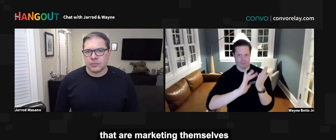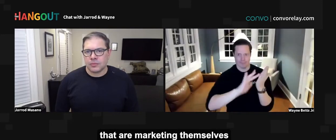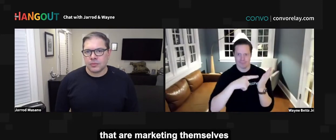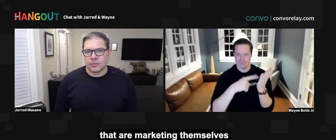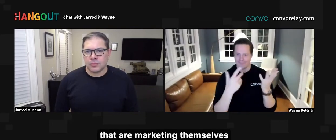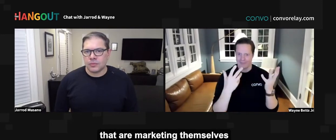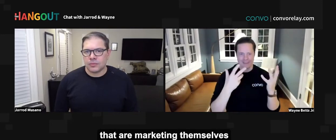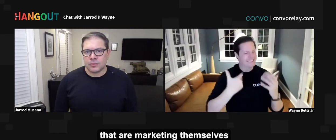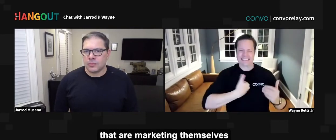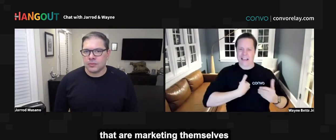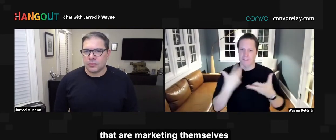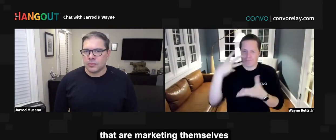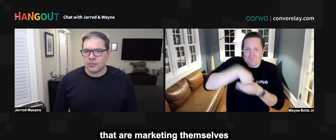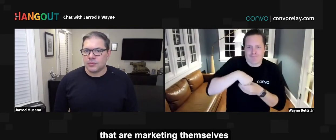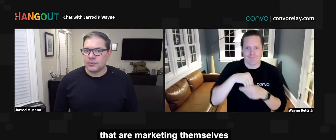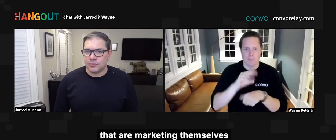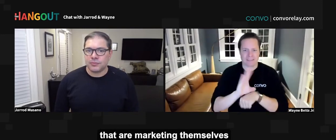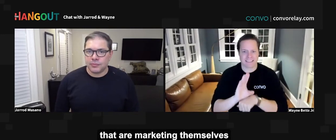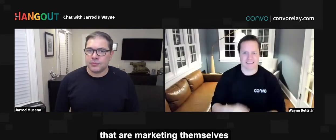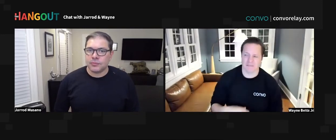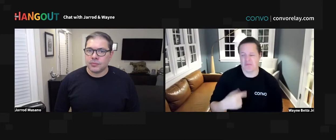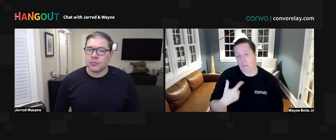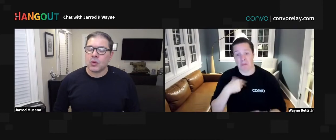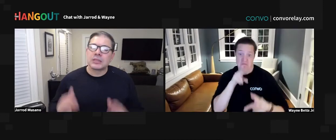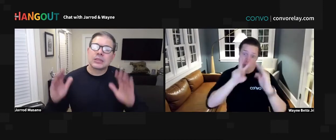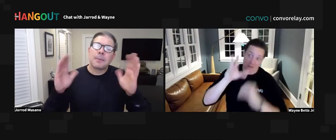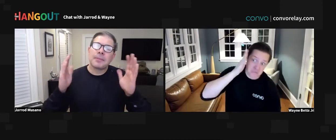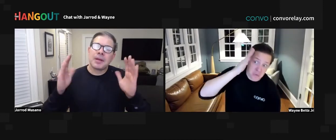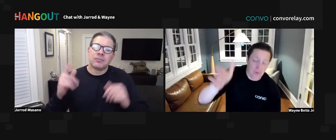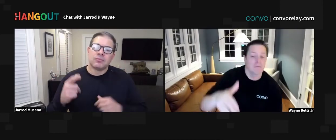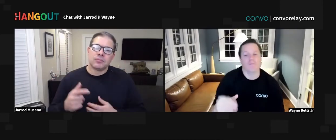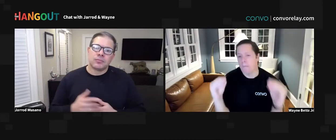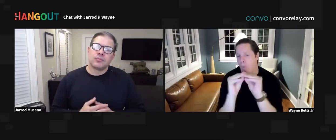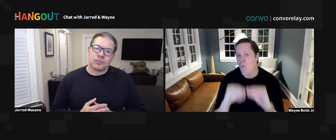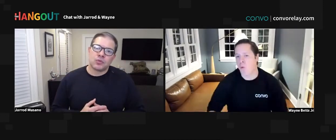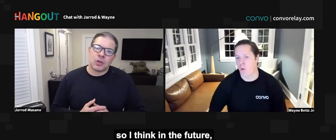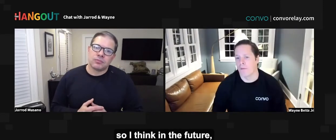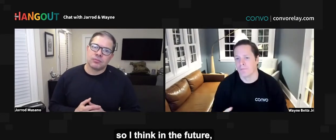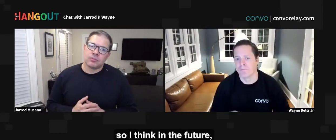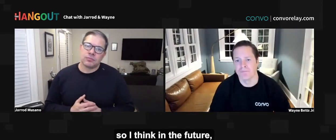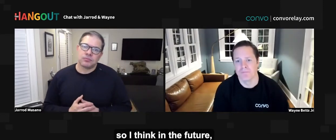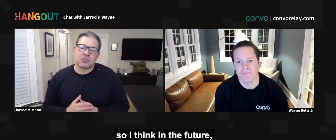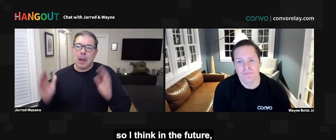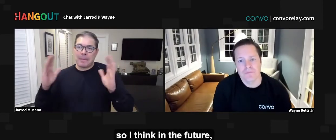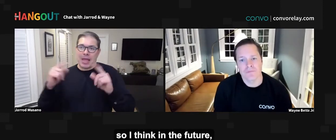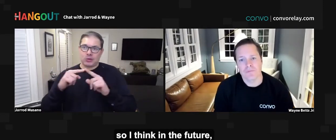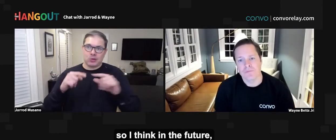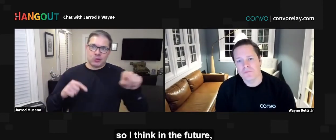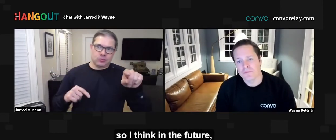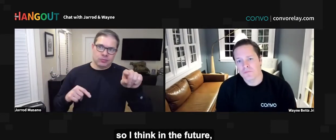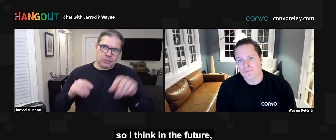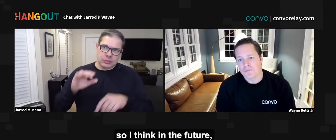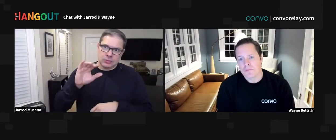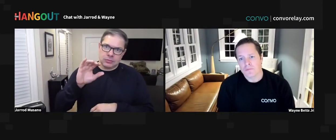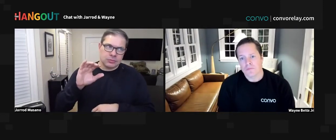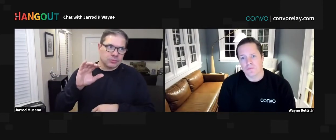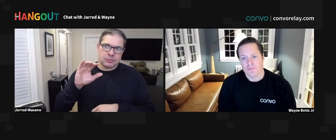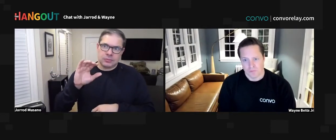that are marketing themselves all in one app, right? They're Mhm. more self-involved. So I Yeah, think in the future that's what we